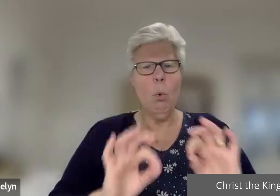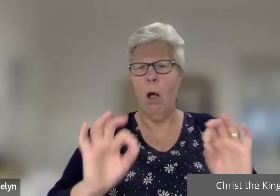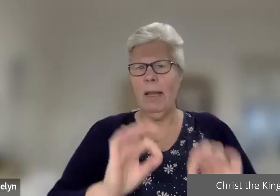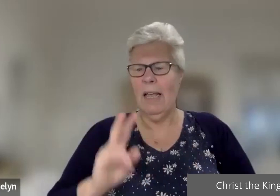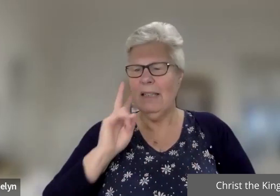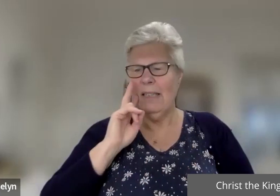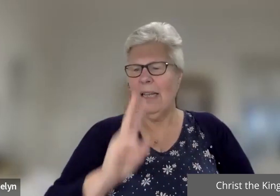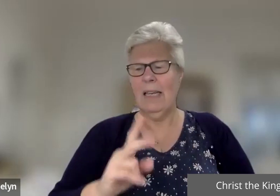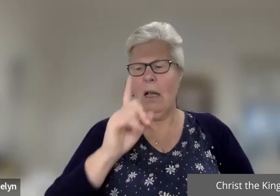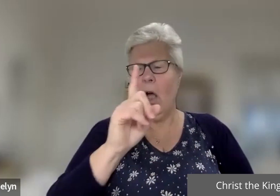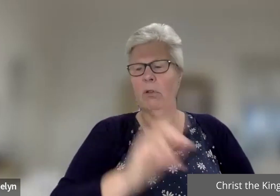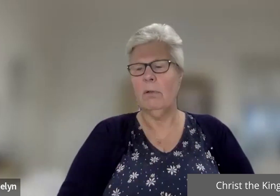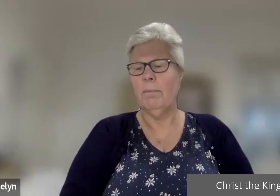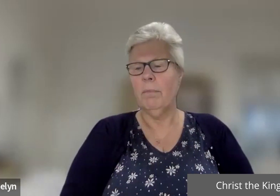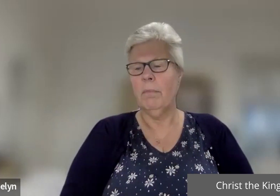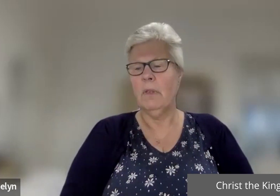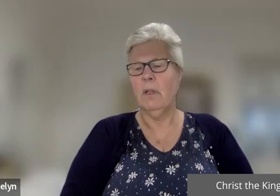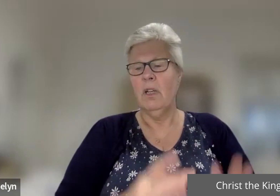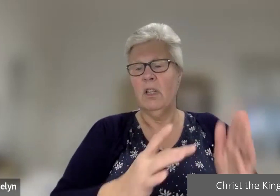No one can see God.